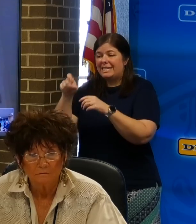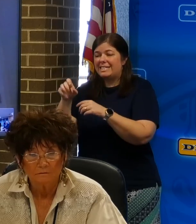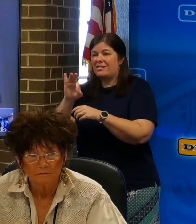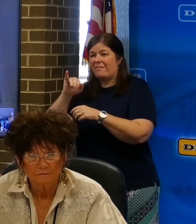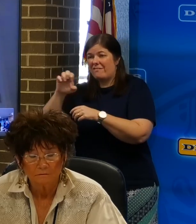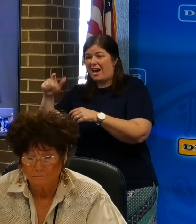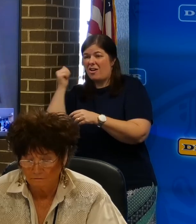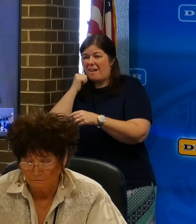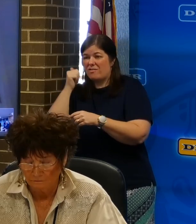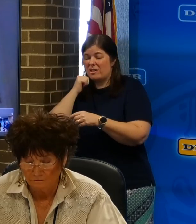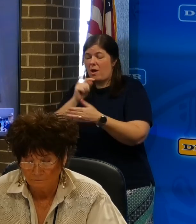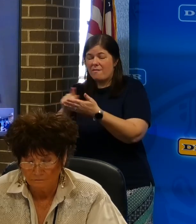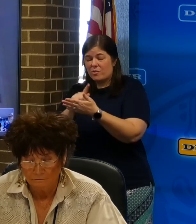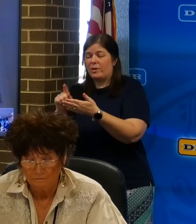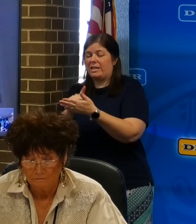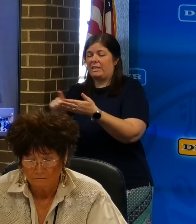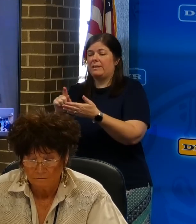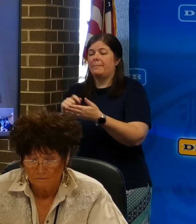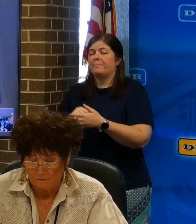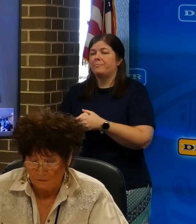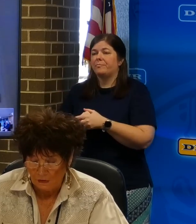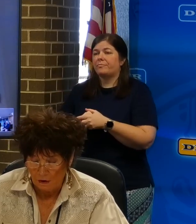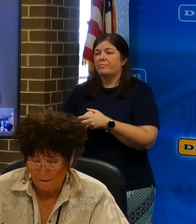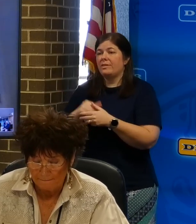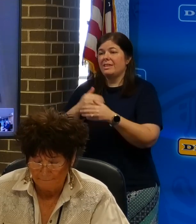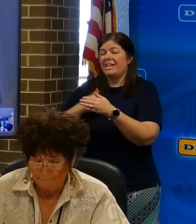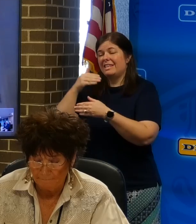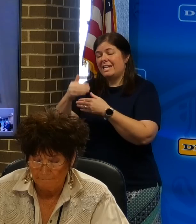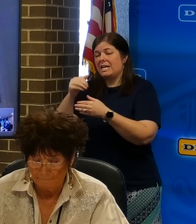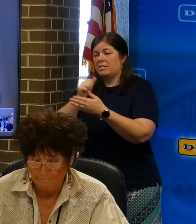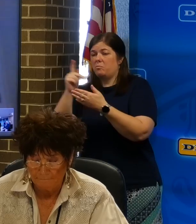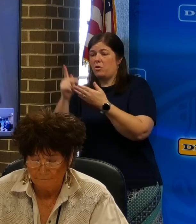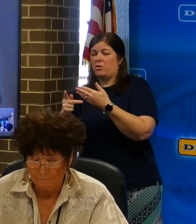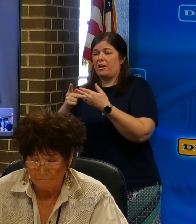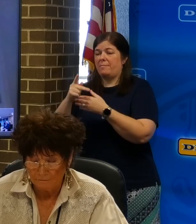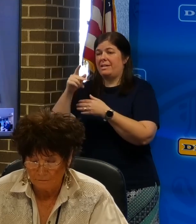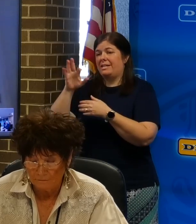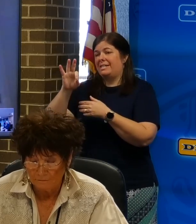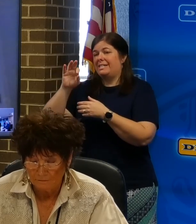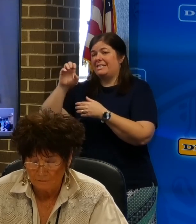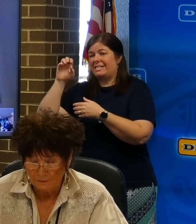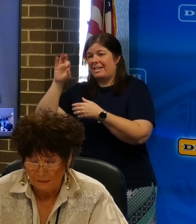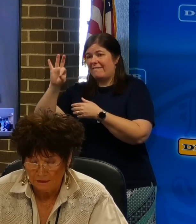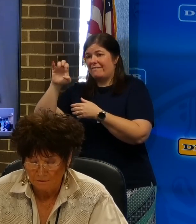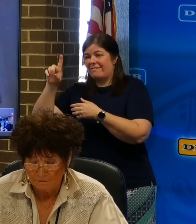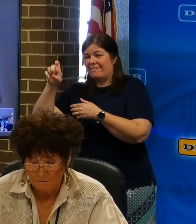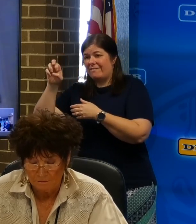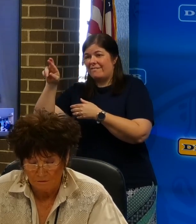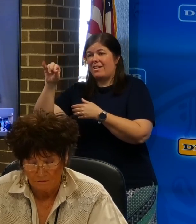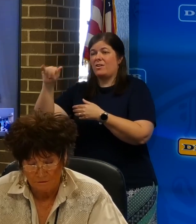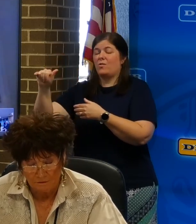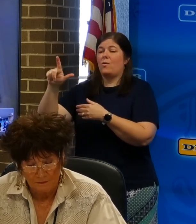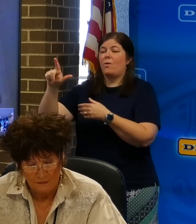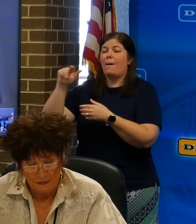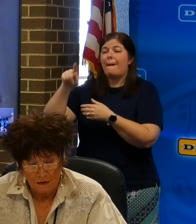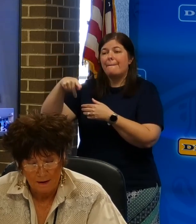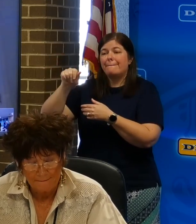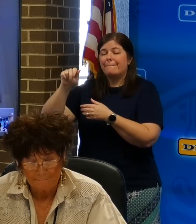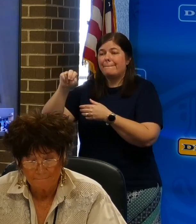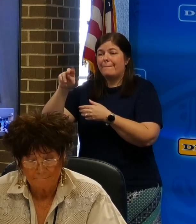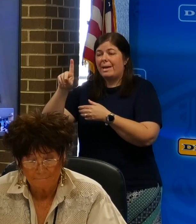to pay those eligible weeks retroactively. The next program is the Federal Pandemic Unemployment Compensation Program,